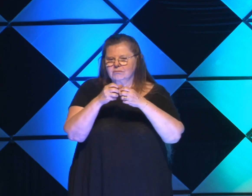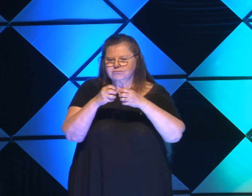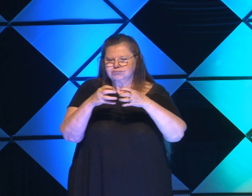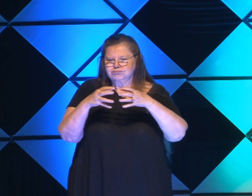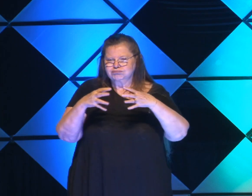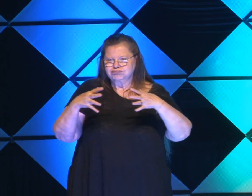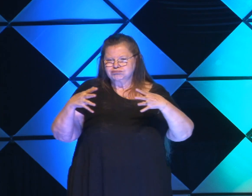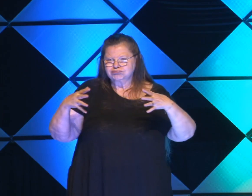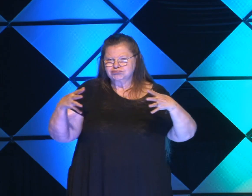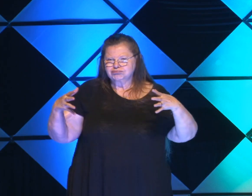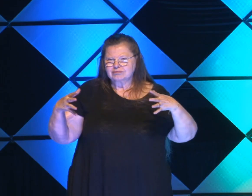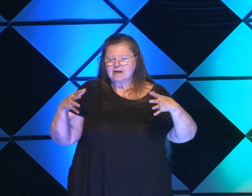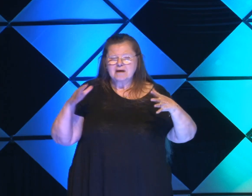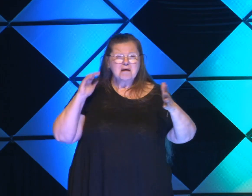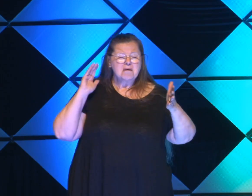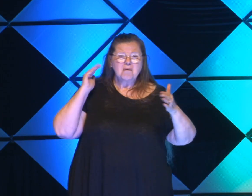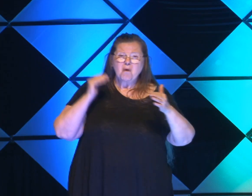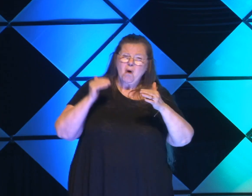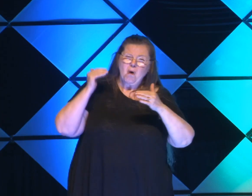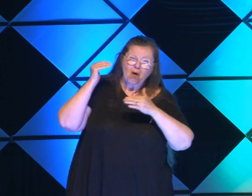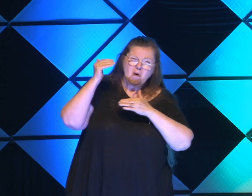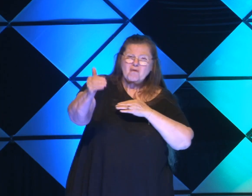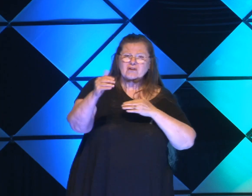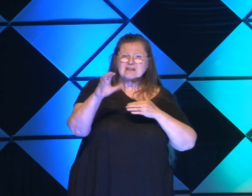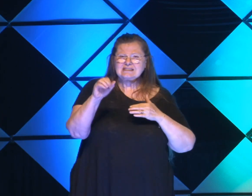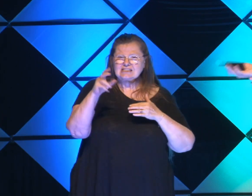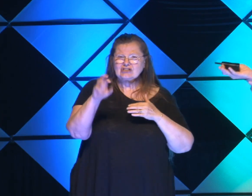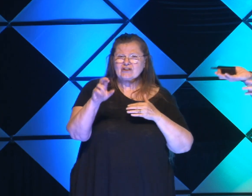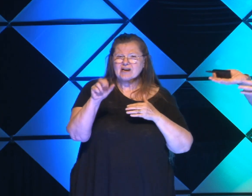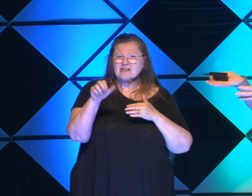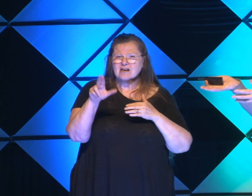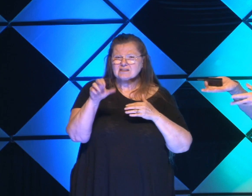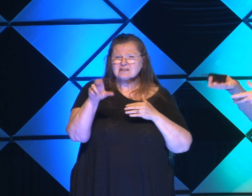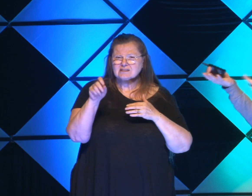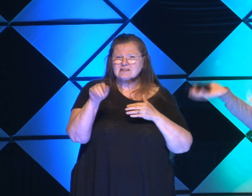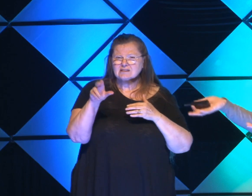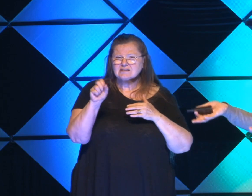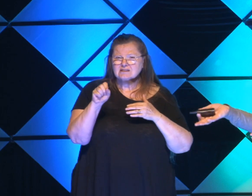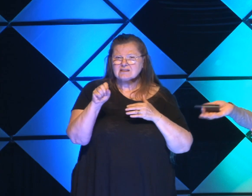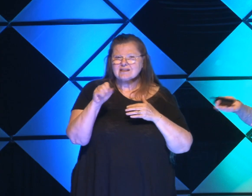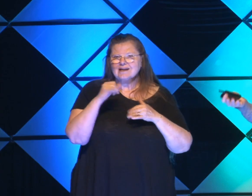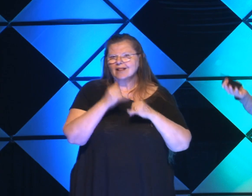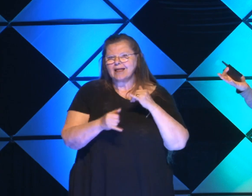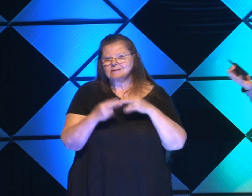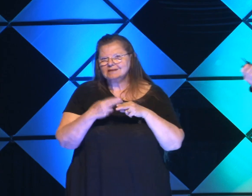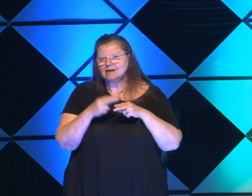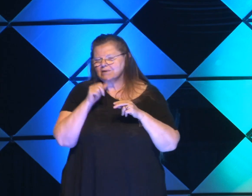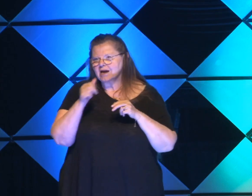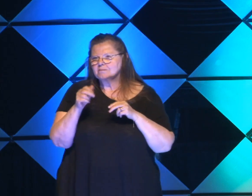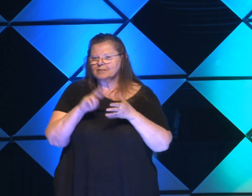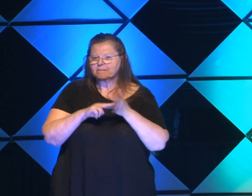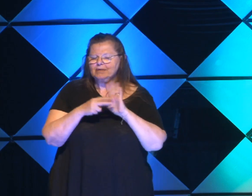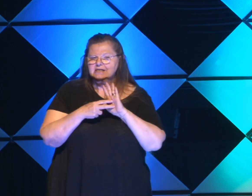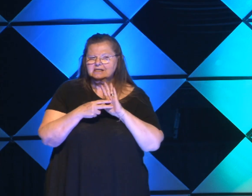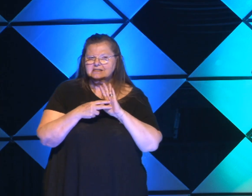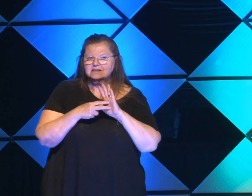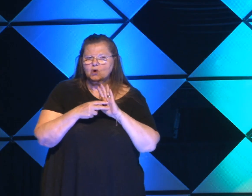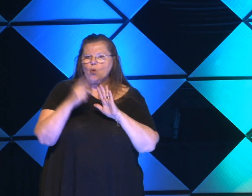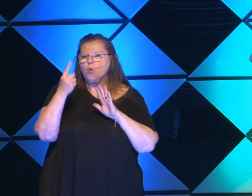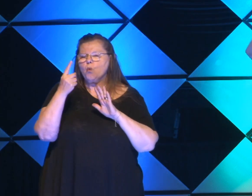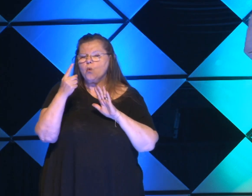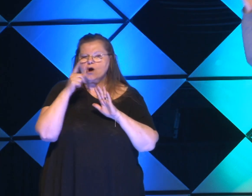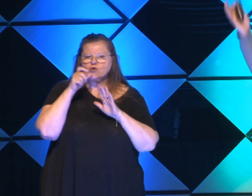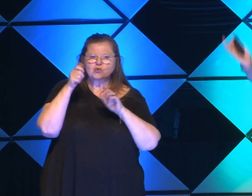It goes beyond Caesar Augustus, right? Now, Augustus, by the way, is not his last name. It's a word that means one who